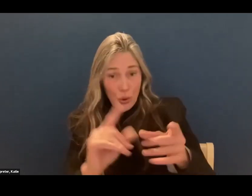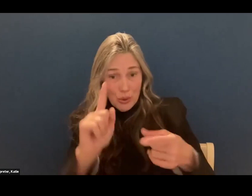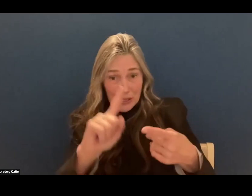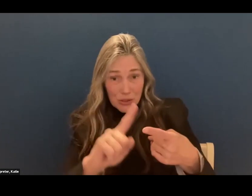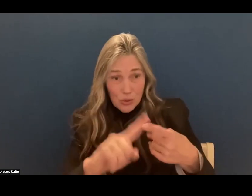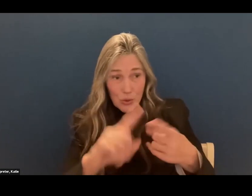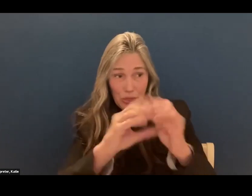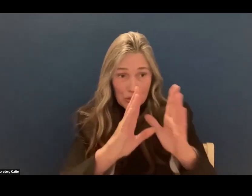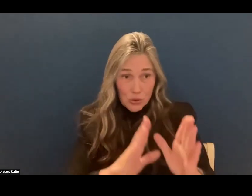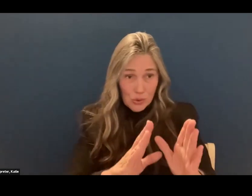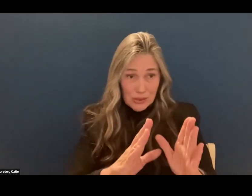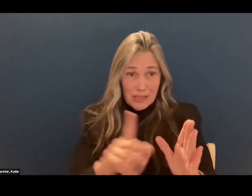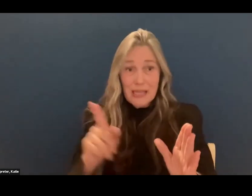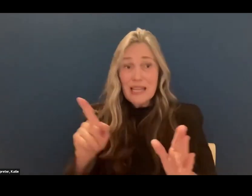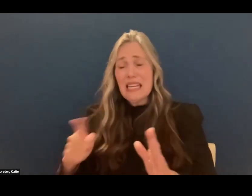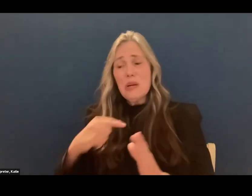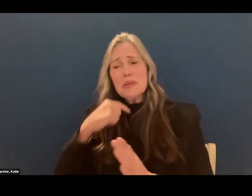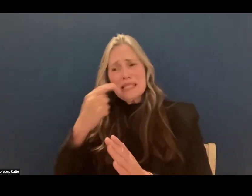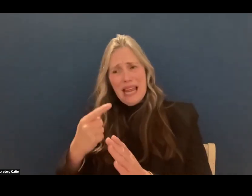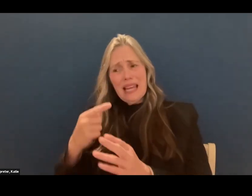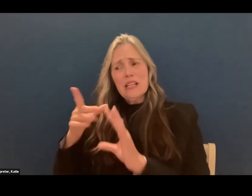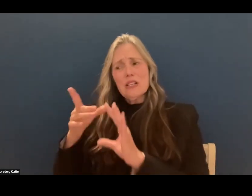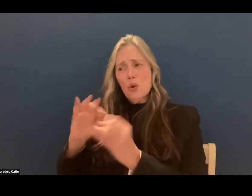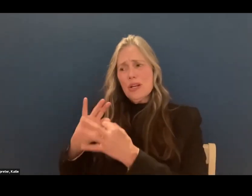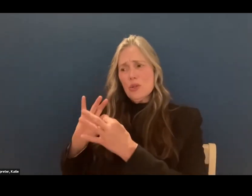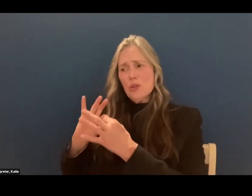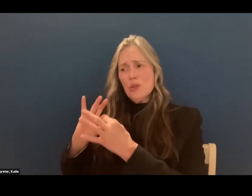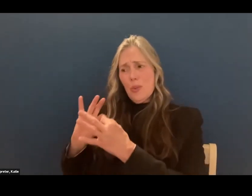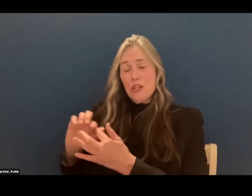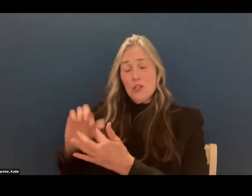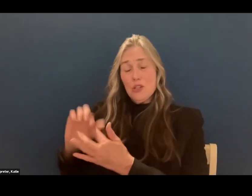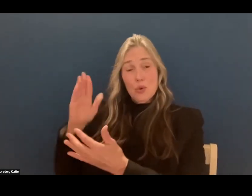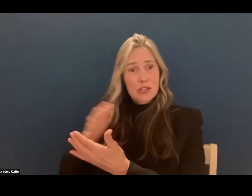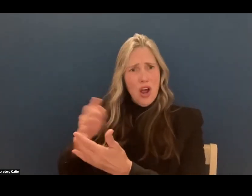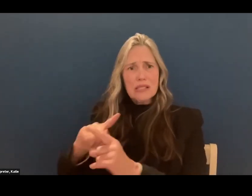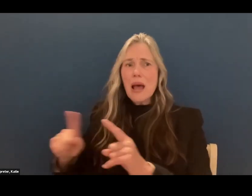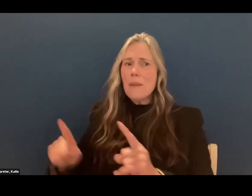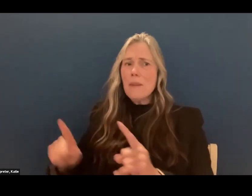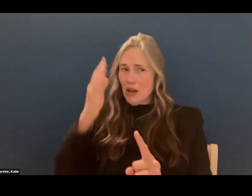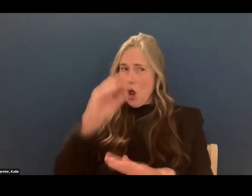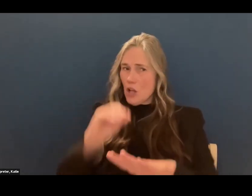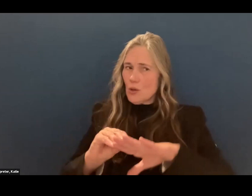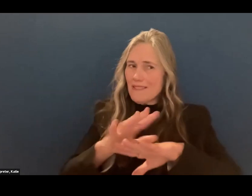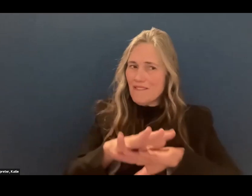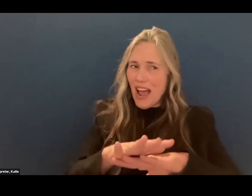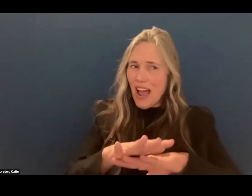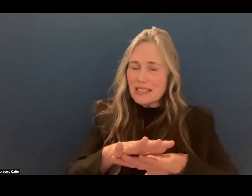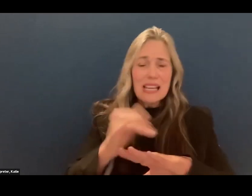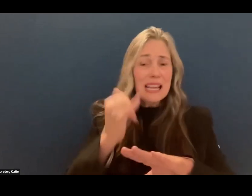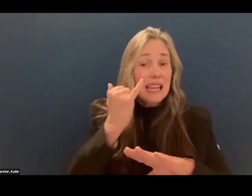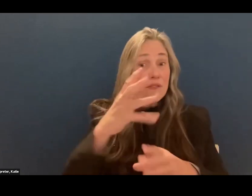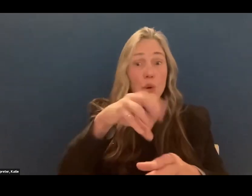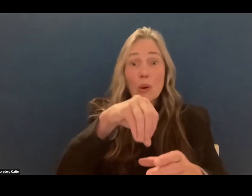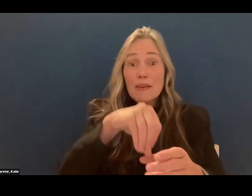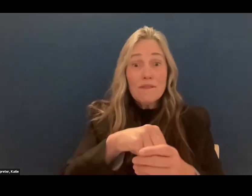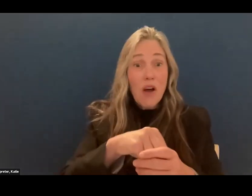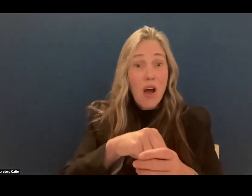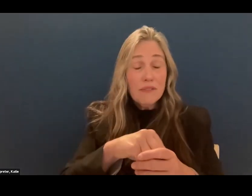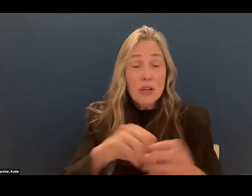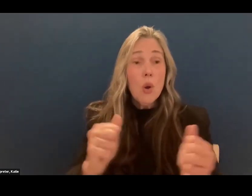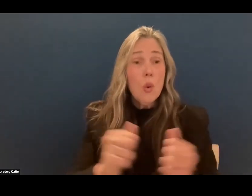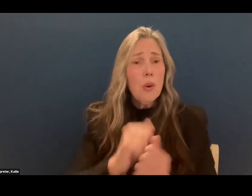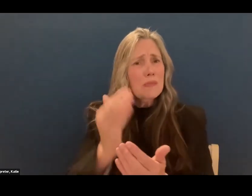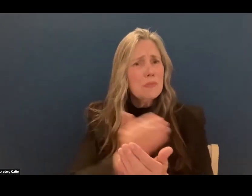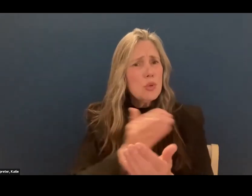halfway. If you're going to do it, always do it all the way. If you're doing this as a profession, do it all the way, whether you have 2 people in the room or whether you